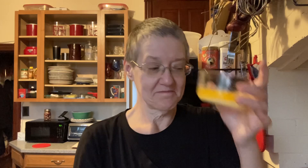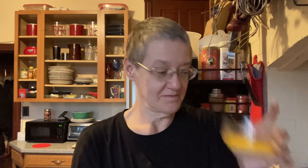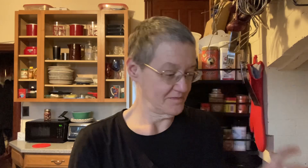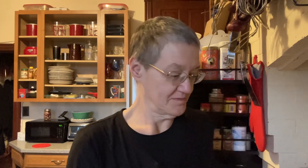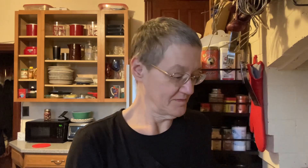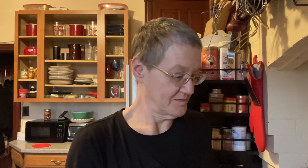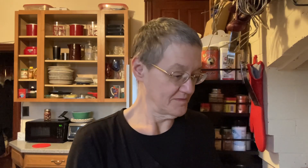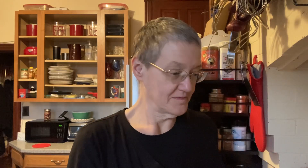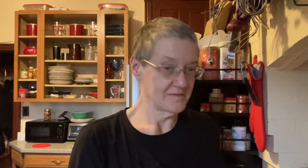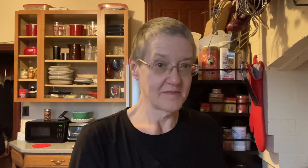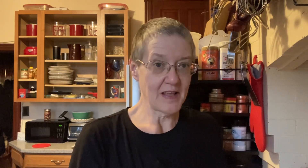butter. And